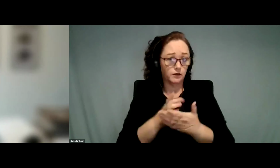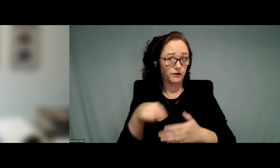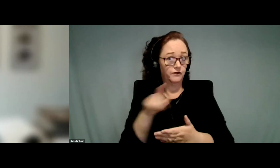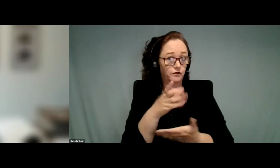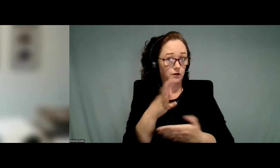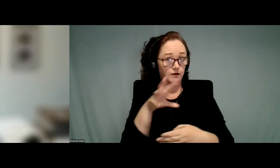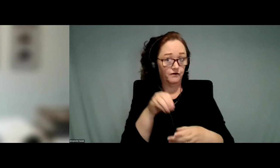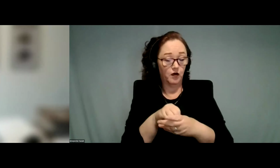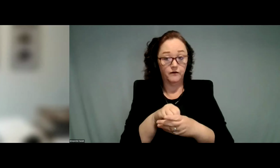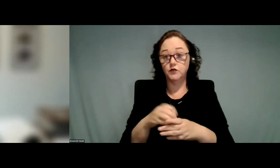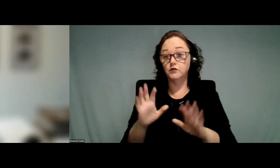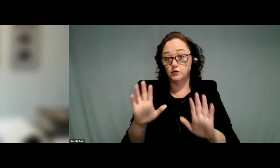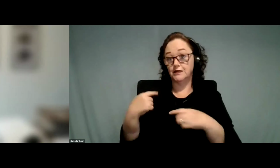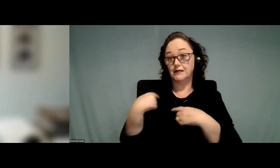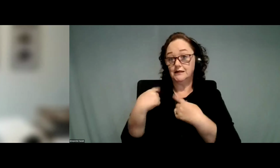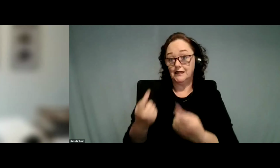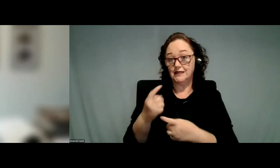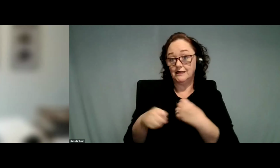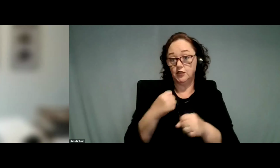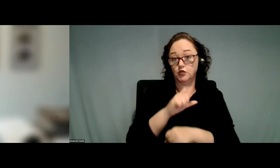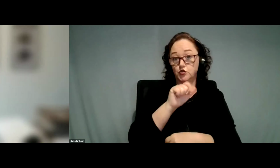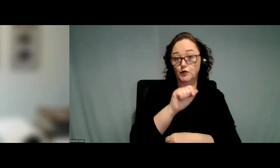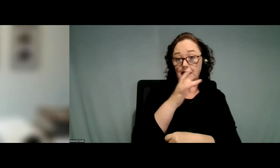2018 and into 2019,